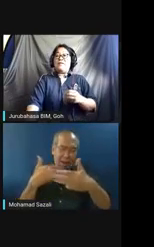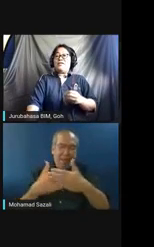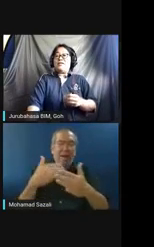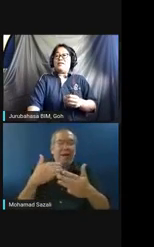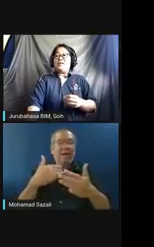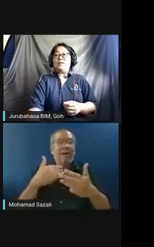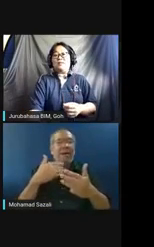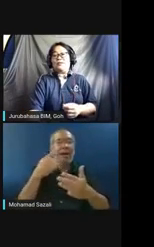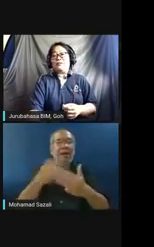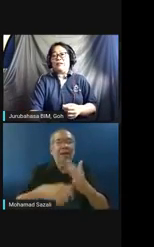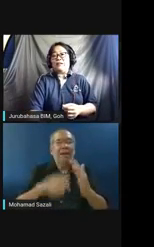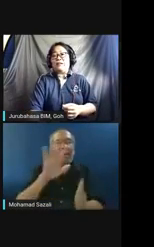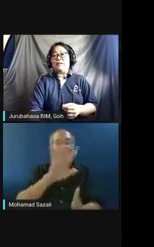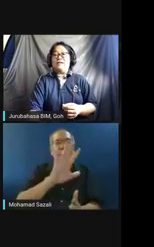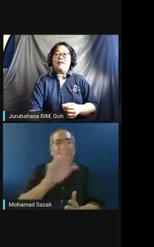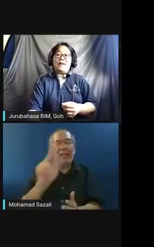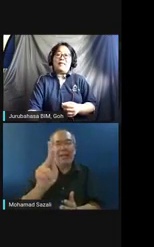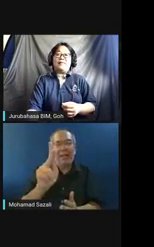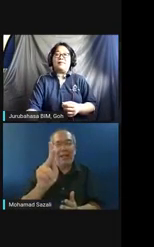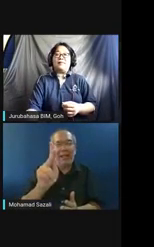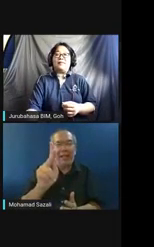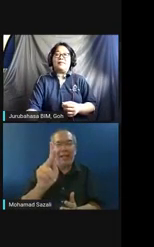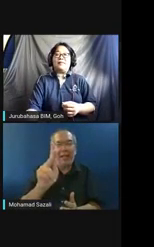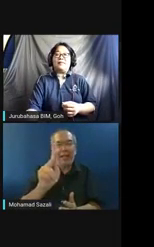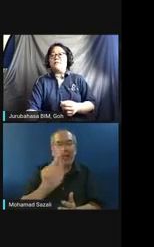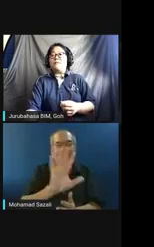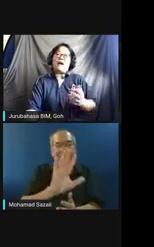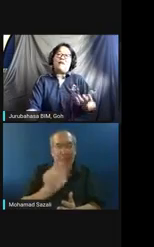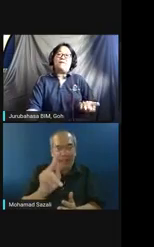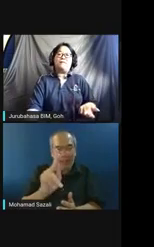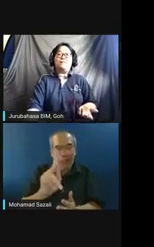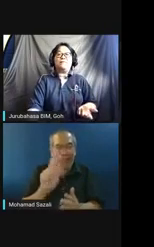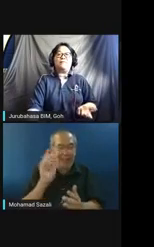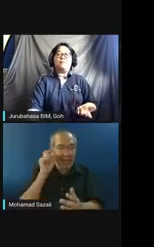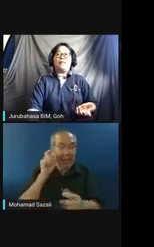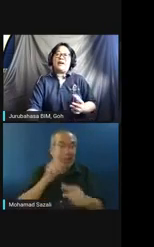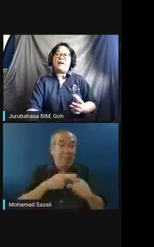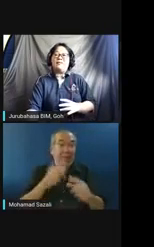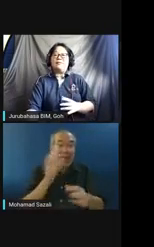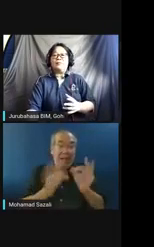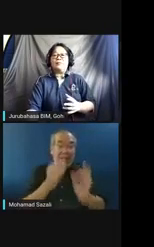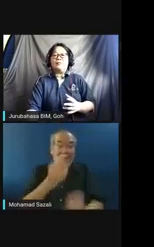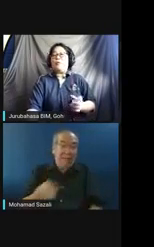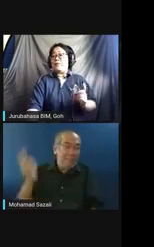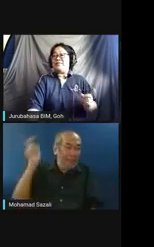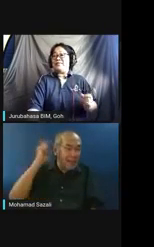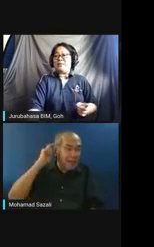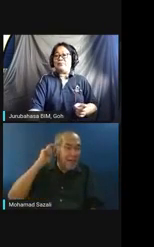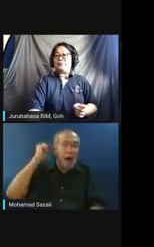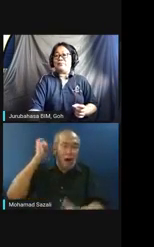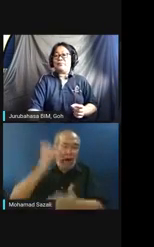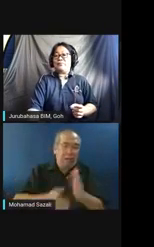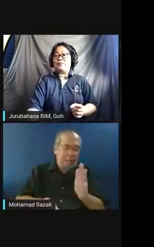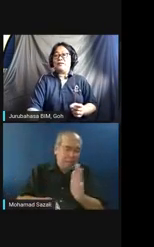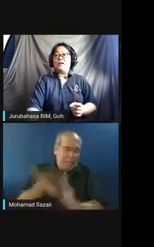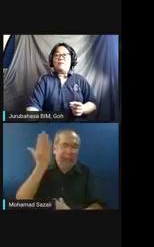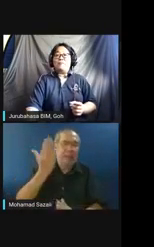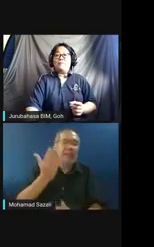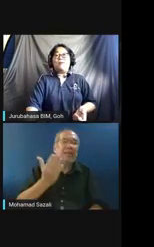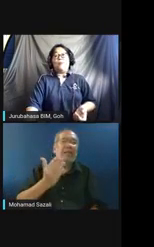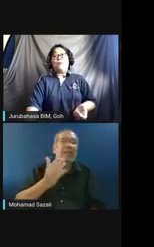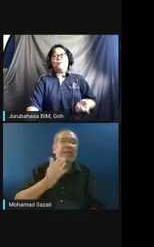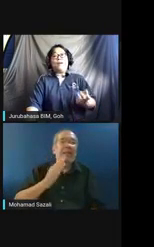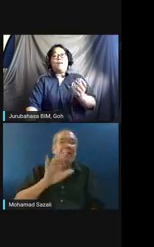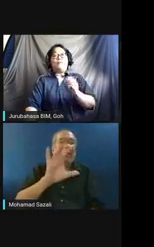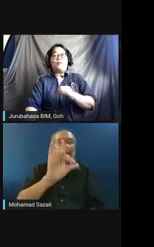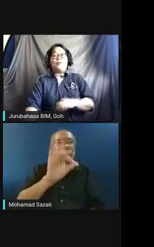a very digitalized hearing aids, is about 5K for one side.